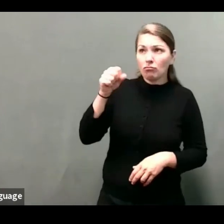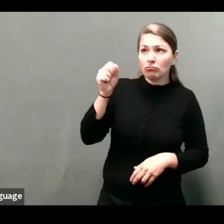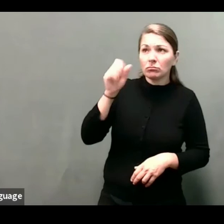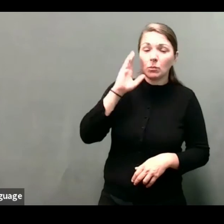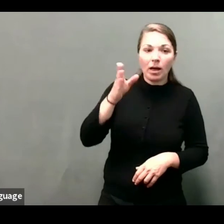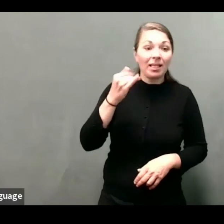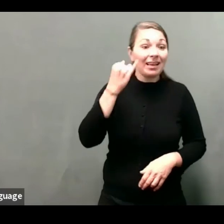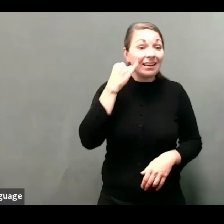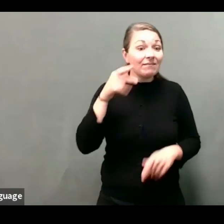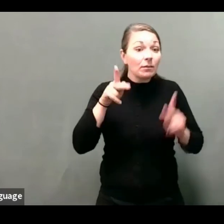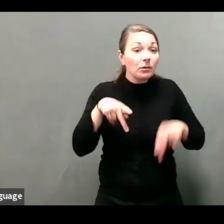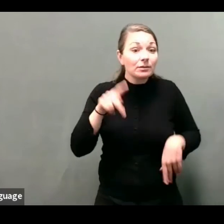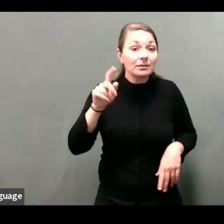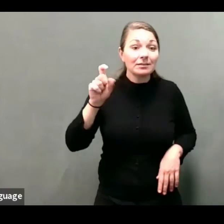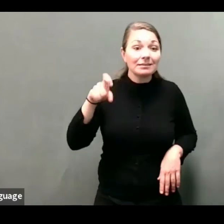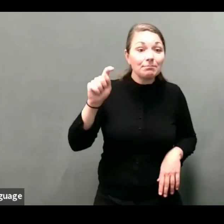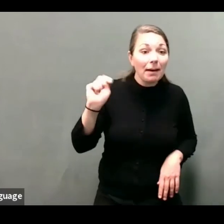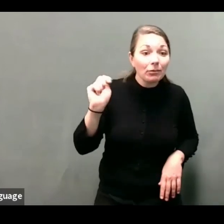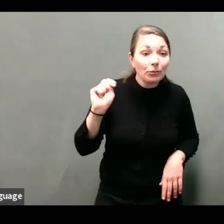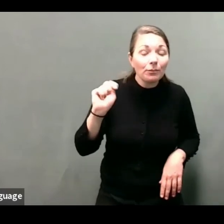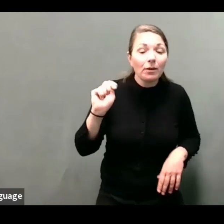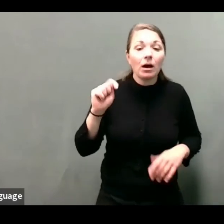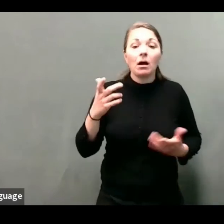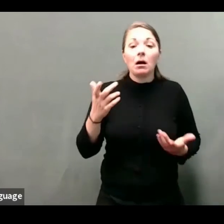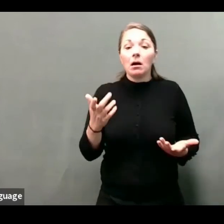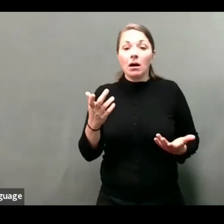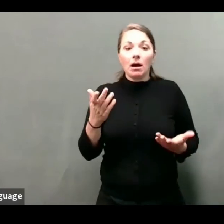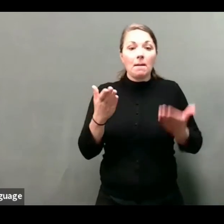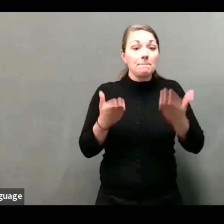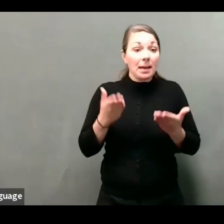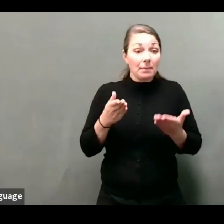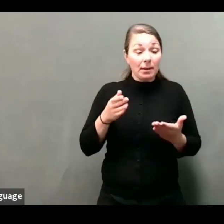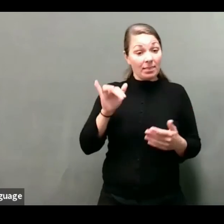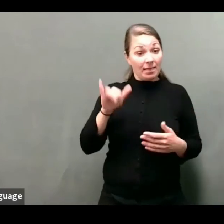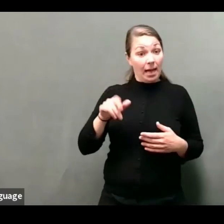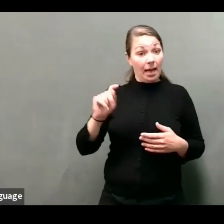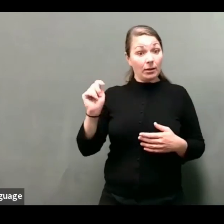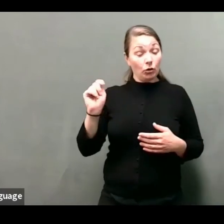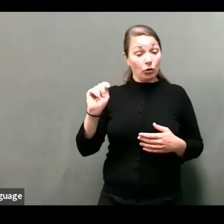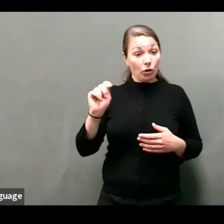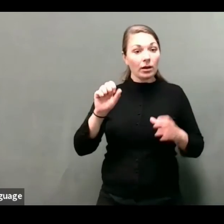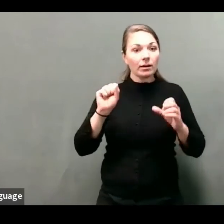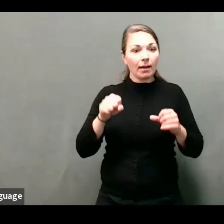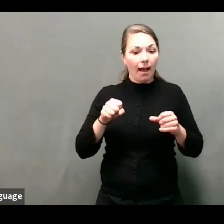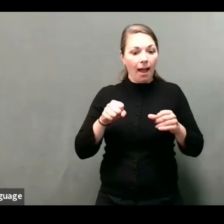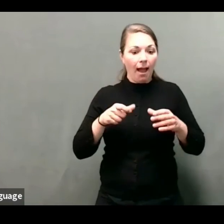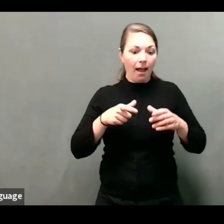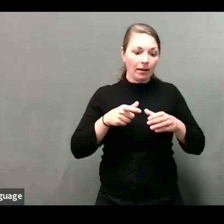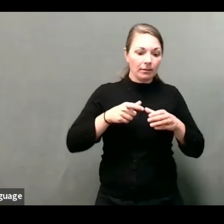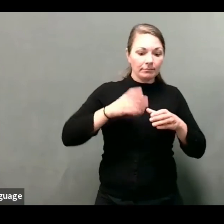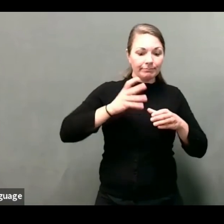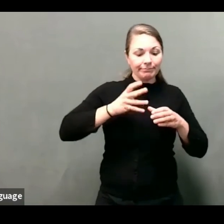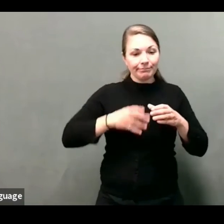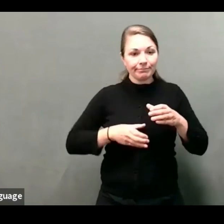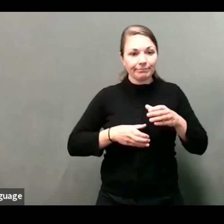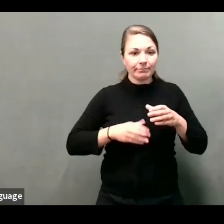they need to pee before the patient arrives, maybe that can be collected in a specimen cup and then left at the